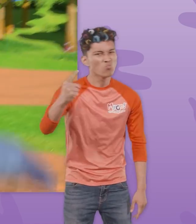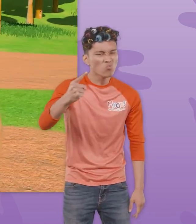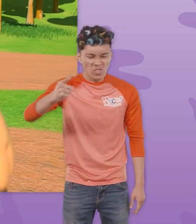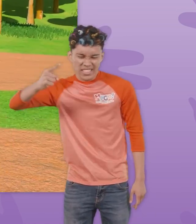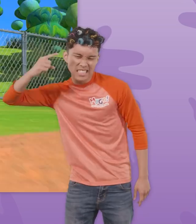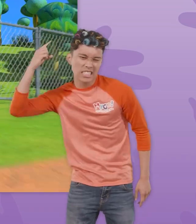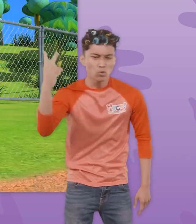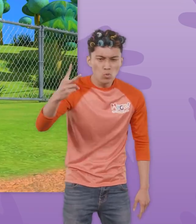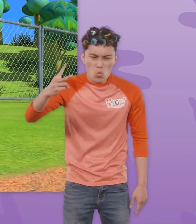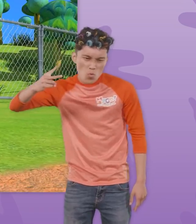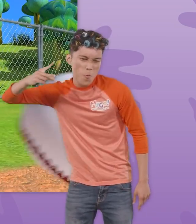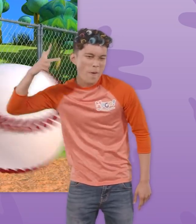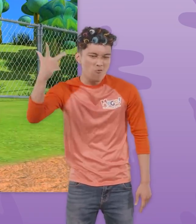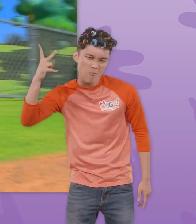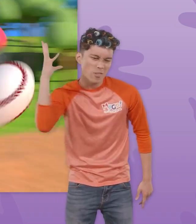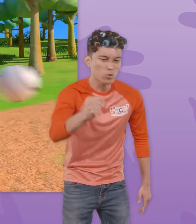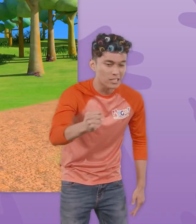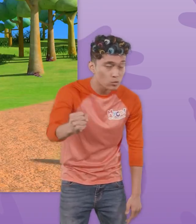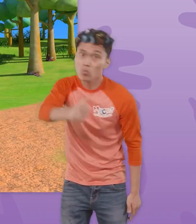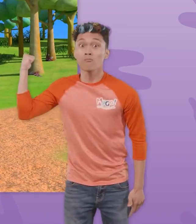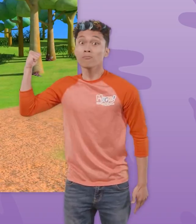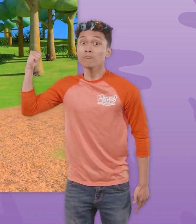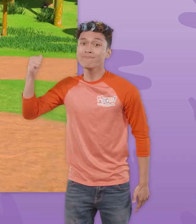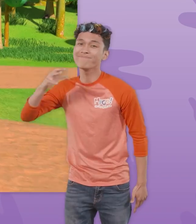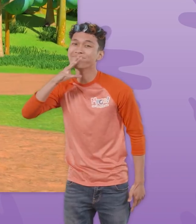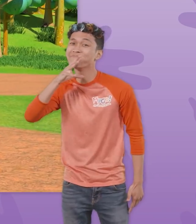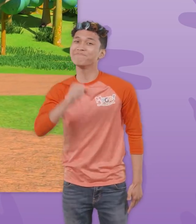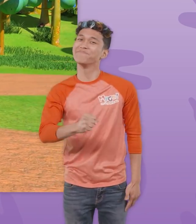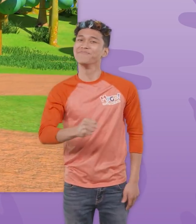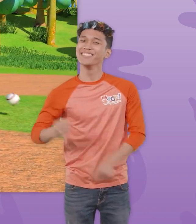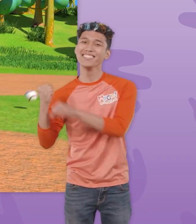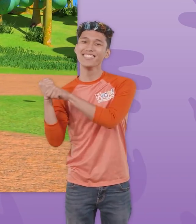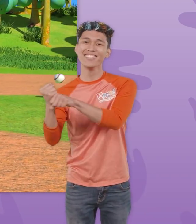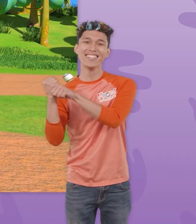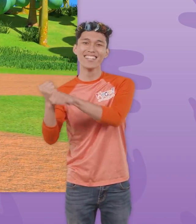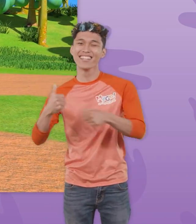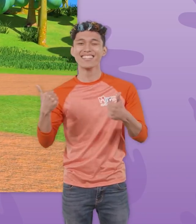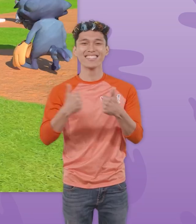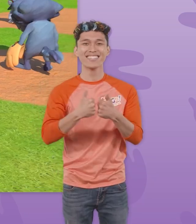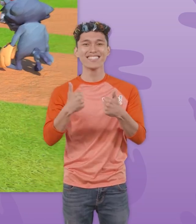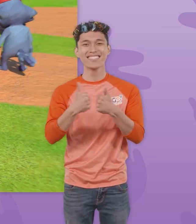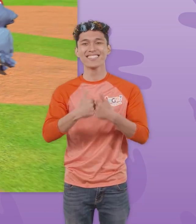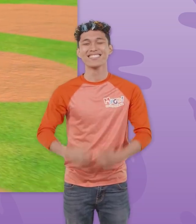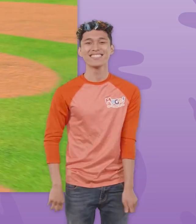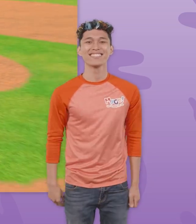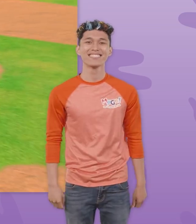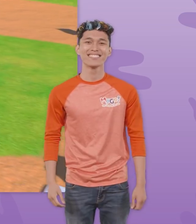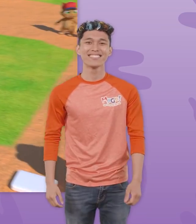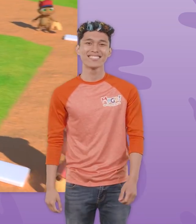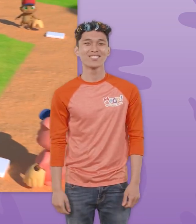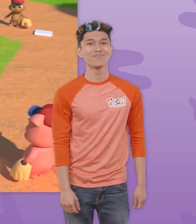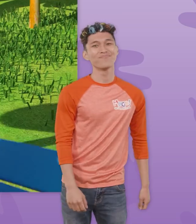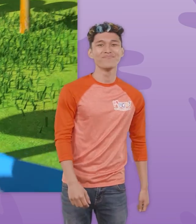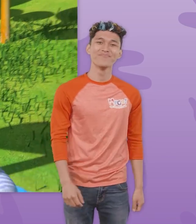For it's one, two, three times you're out at the old ball game